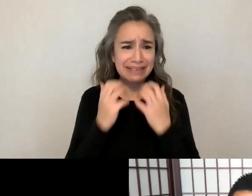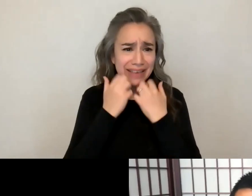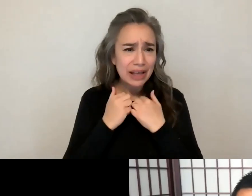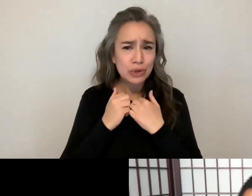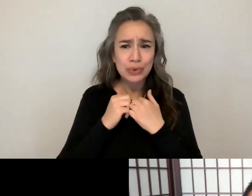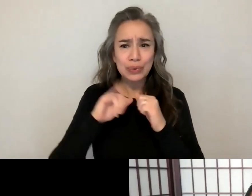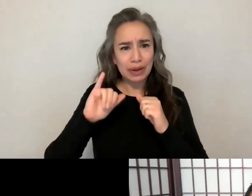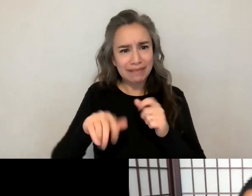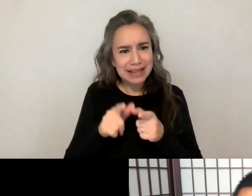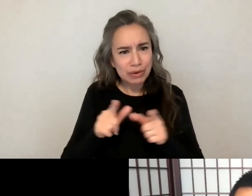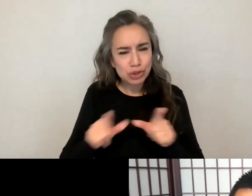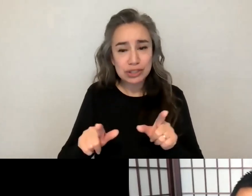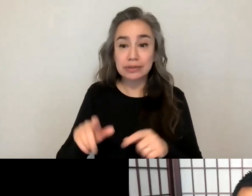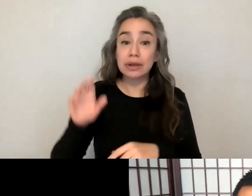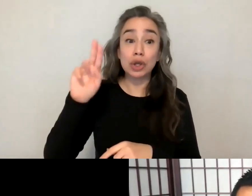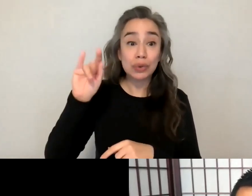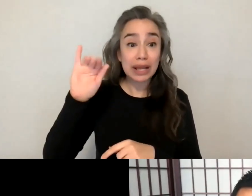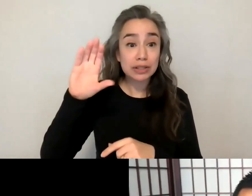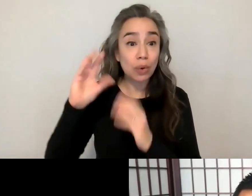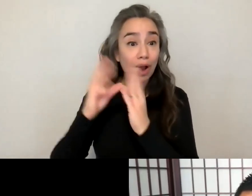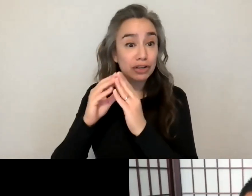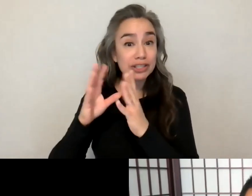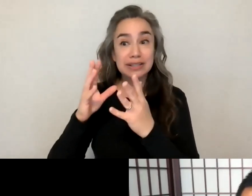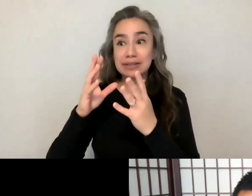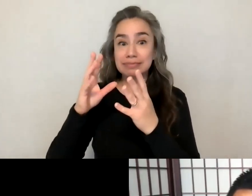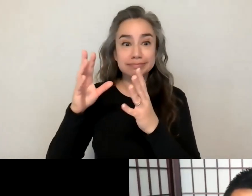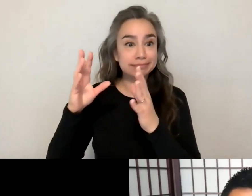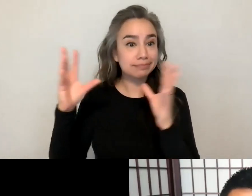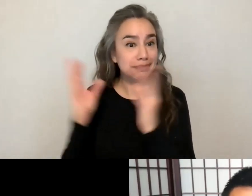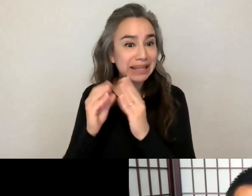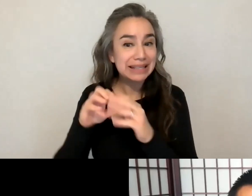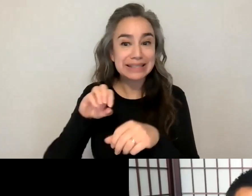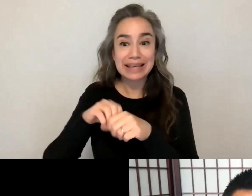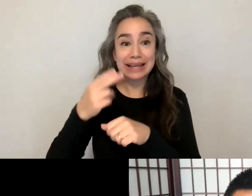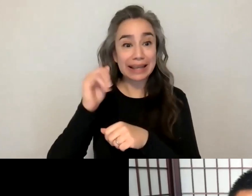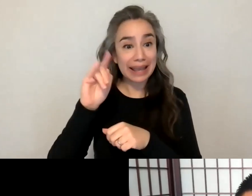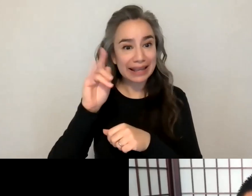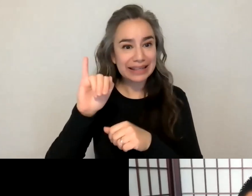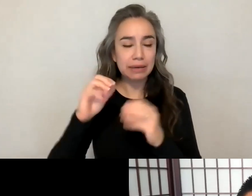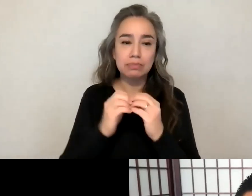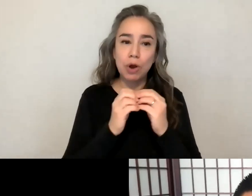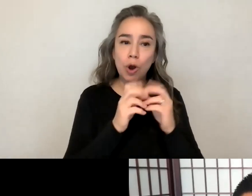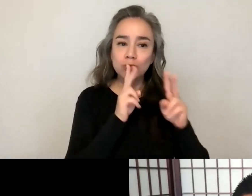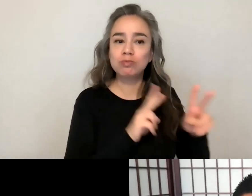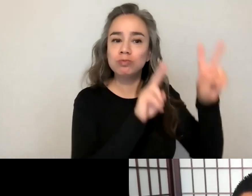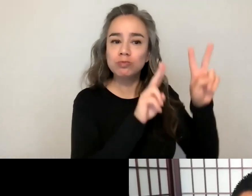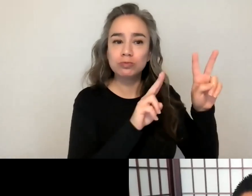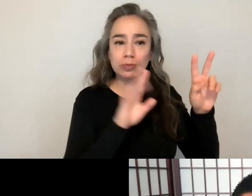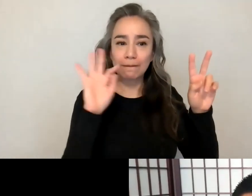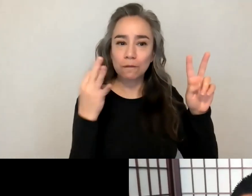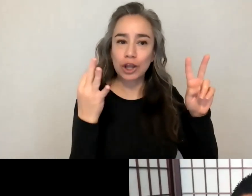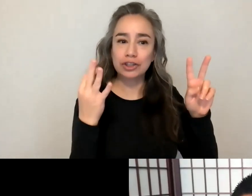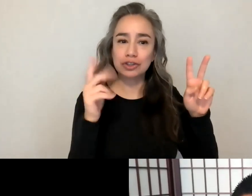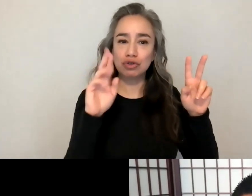UNESCO's conferences and meetings in Haiti, they give more value to French versus Creole, although Creole is a